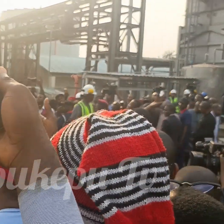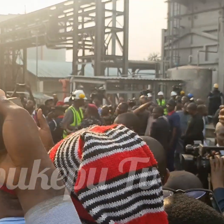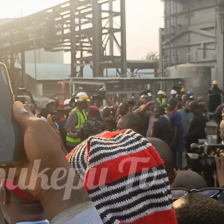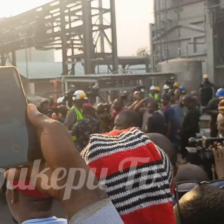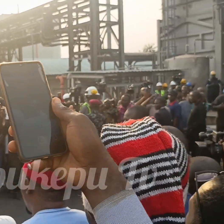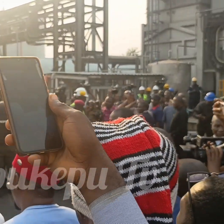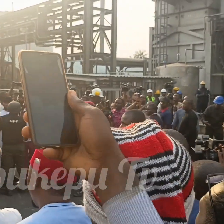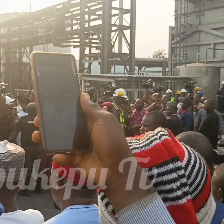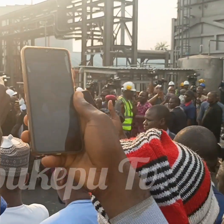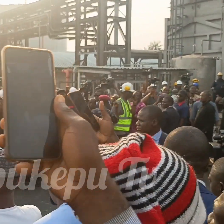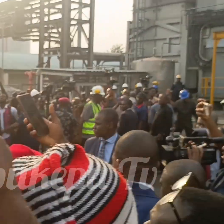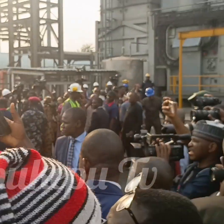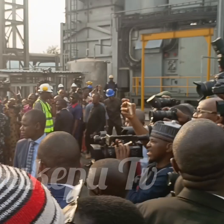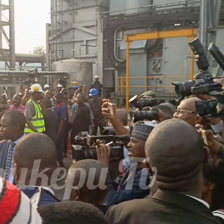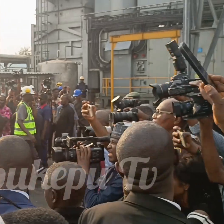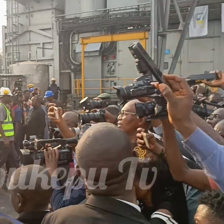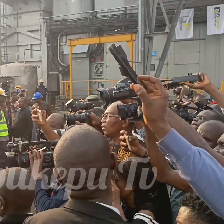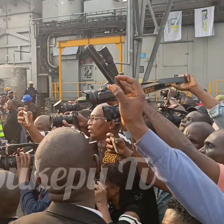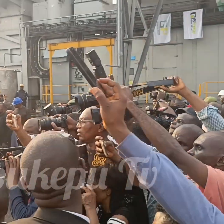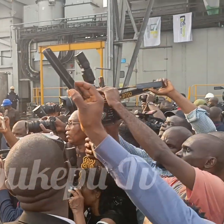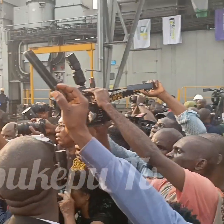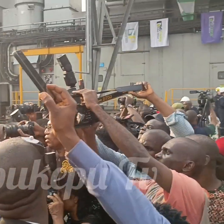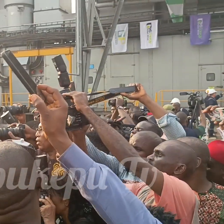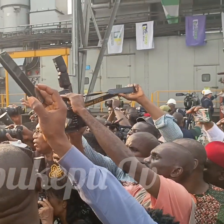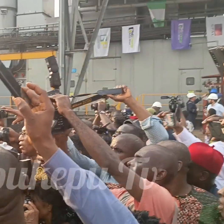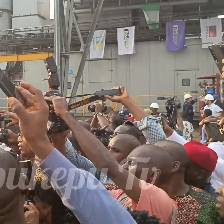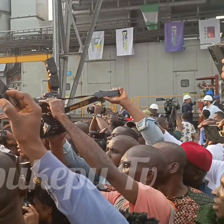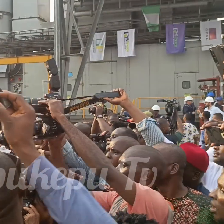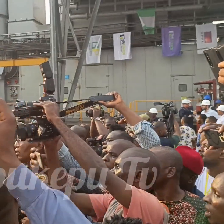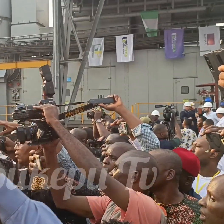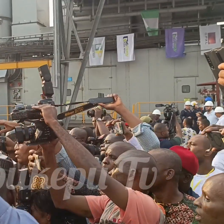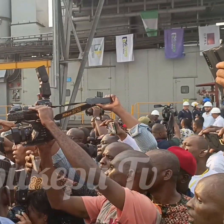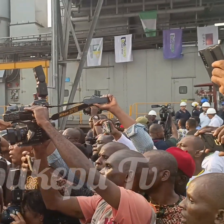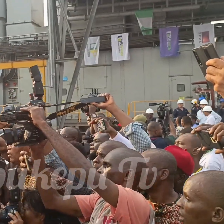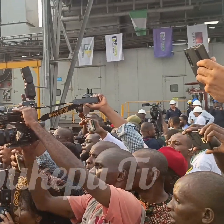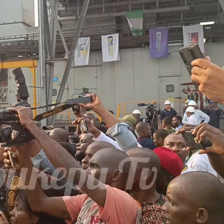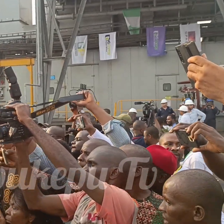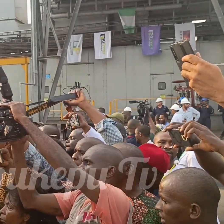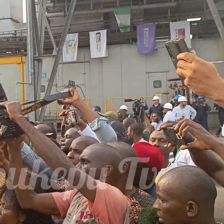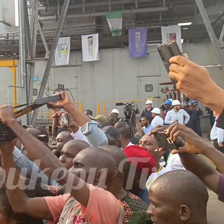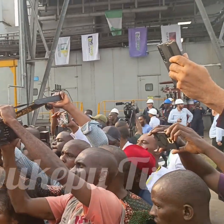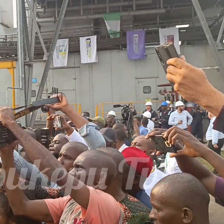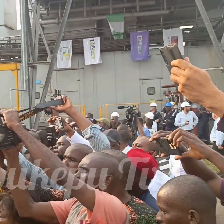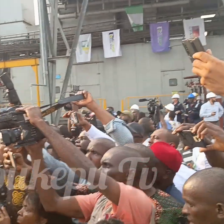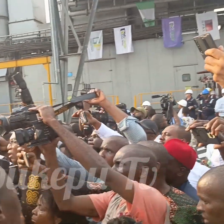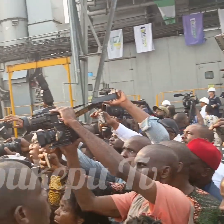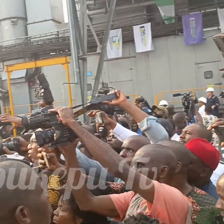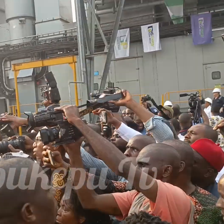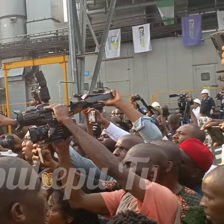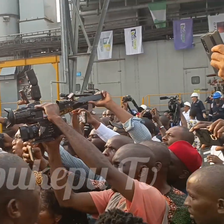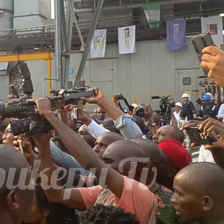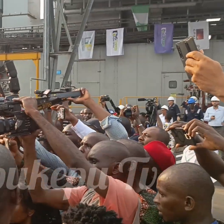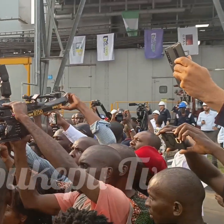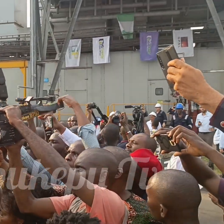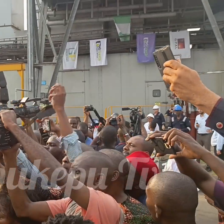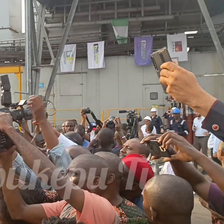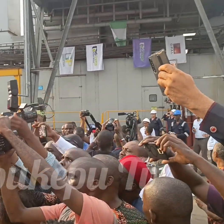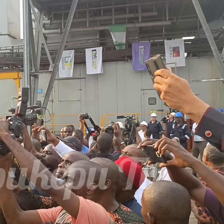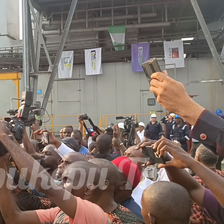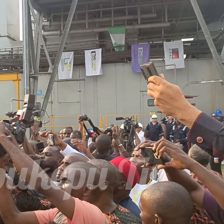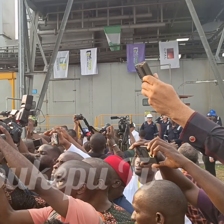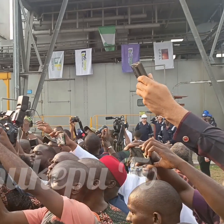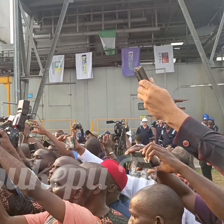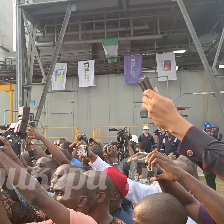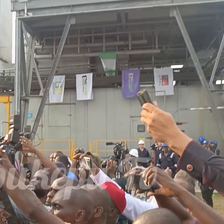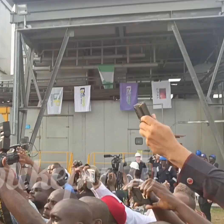Boss, yes, sir. Yes. It's on, it's on. It's on, hey, don't start.